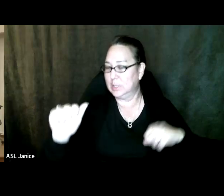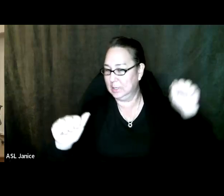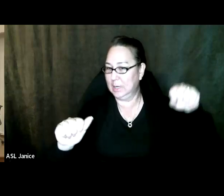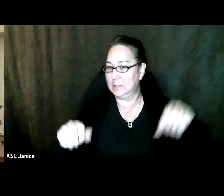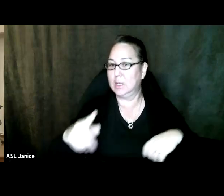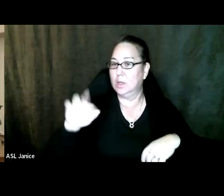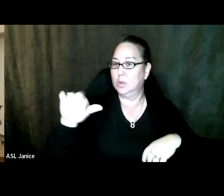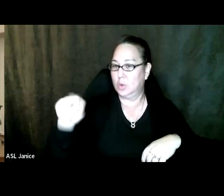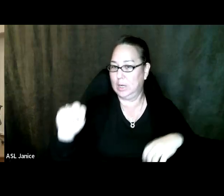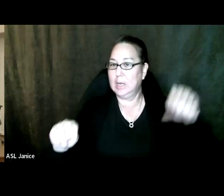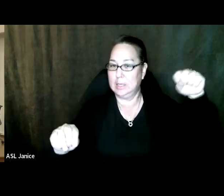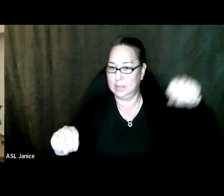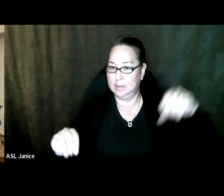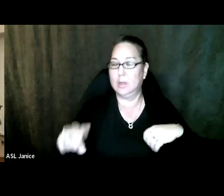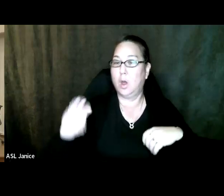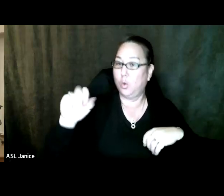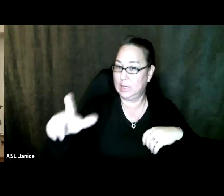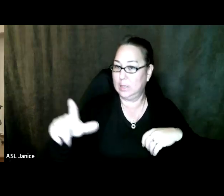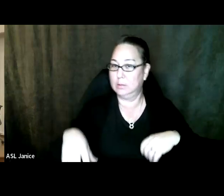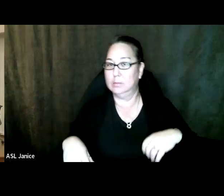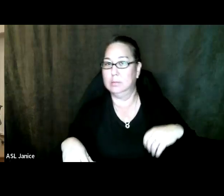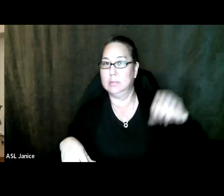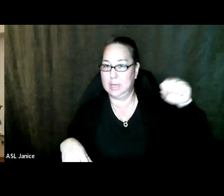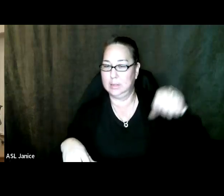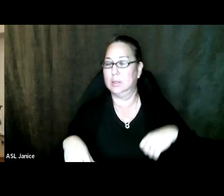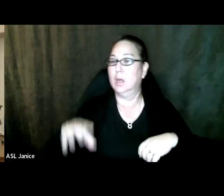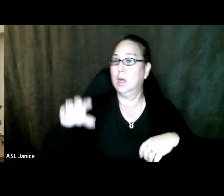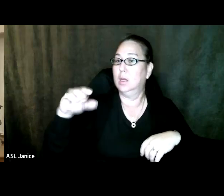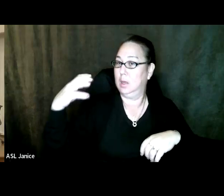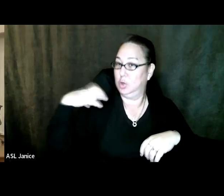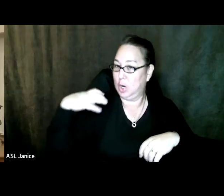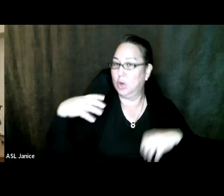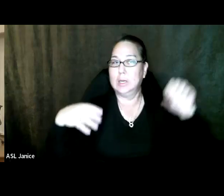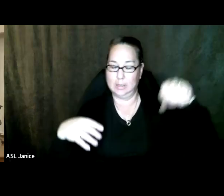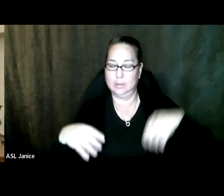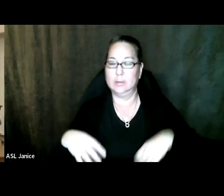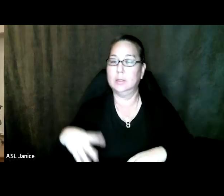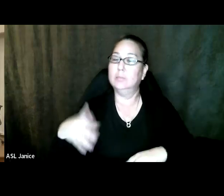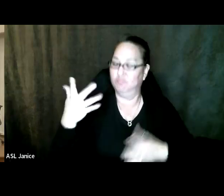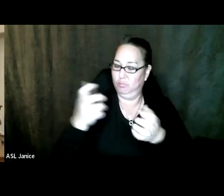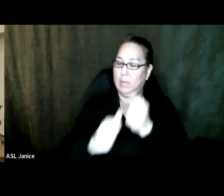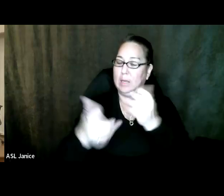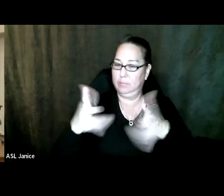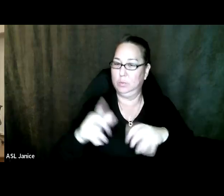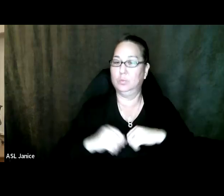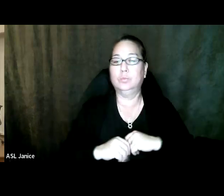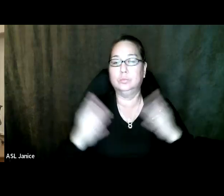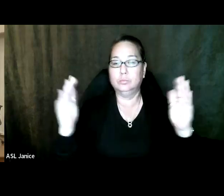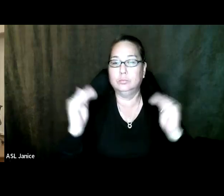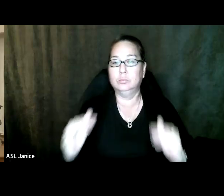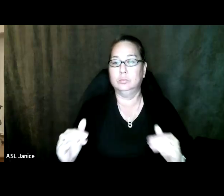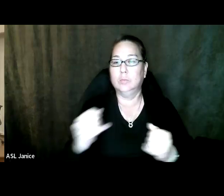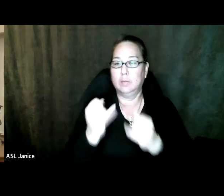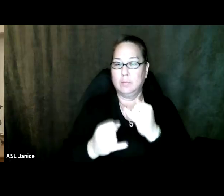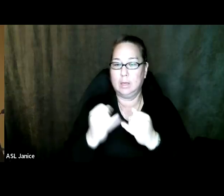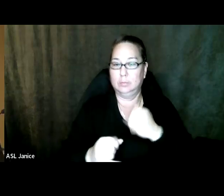Tran, Yes. Mr. O'Neill, Yes. Ms. Robinson. Yes. The motion is approved. Thank you. Finally, I will entertain a motion to